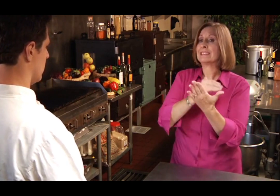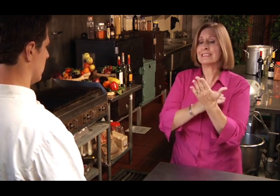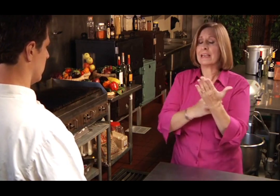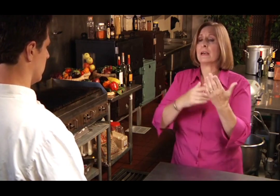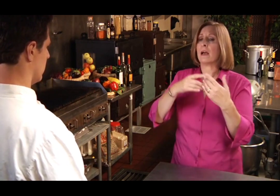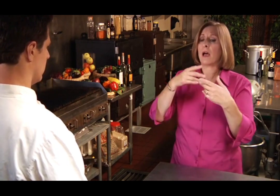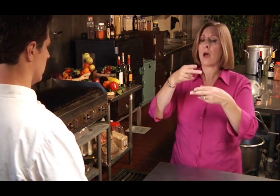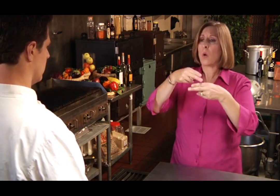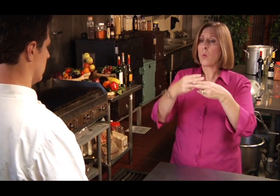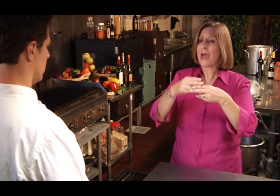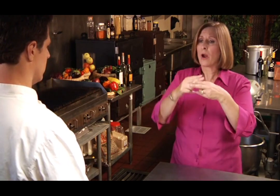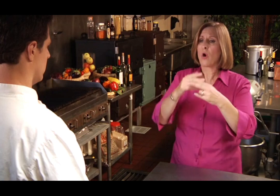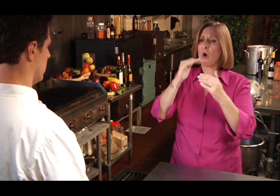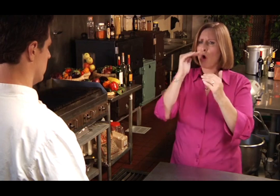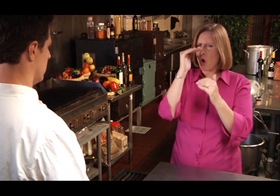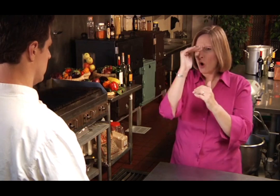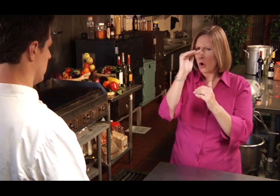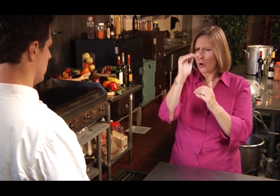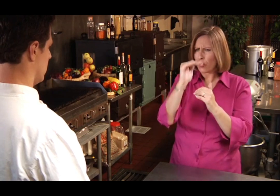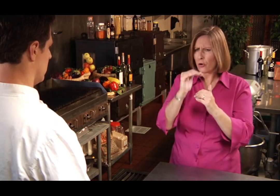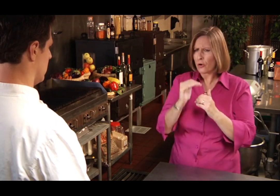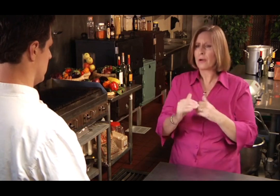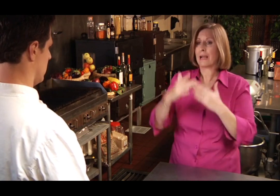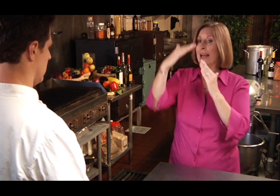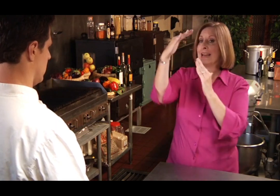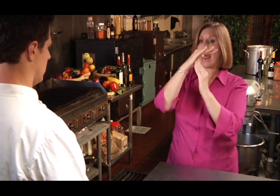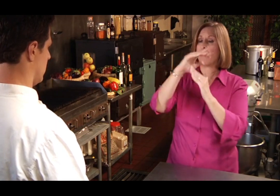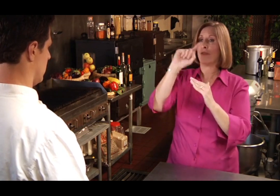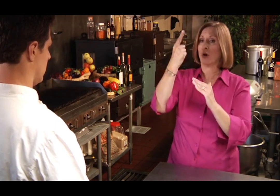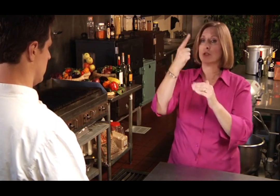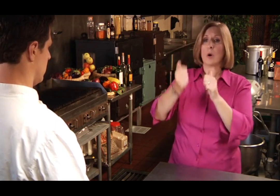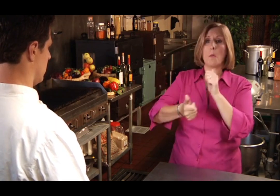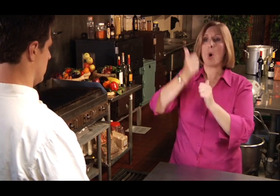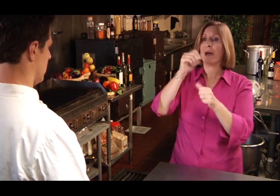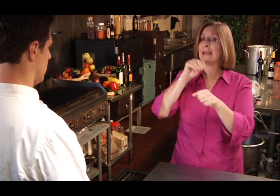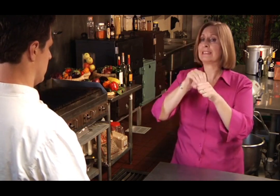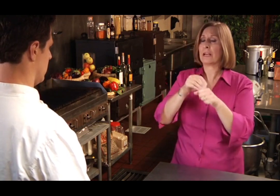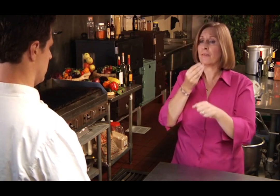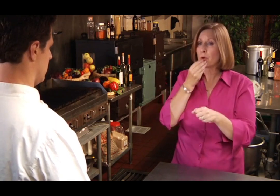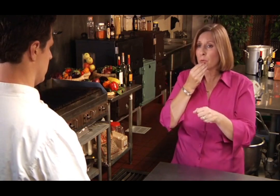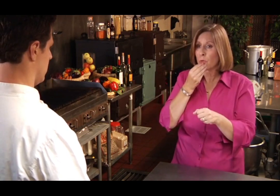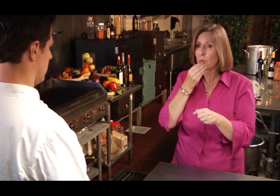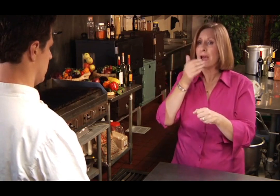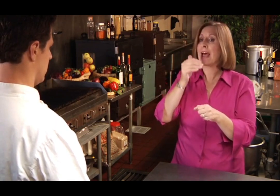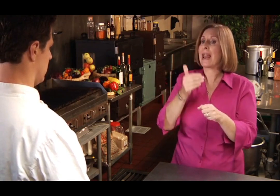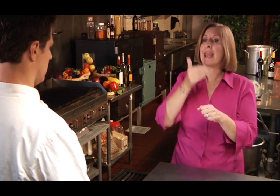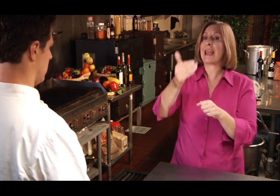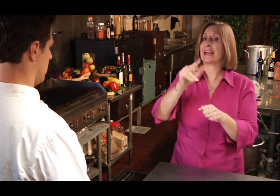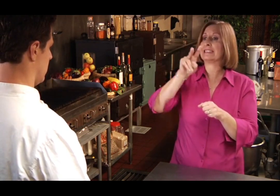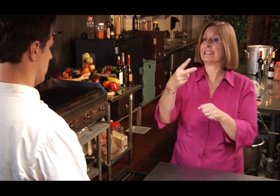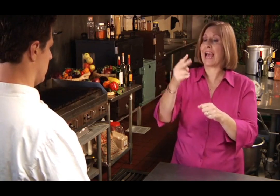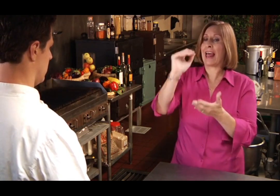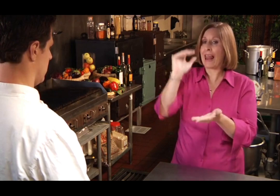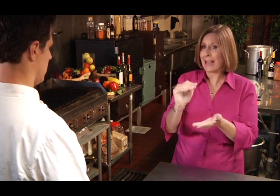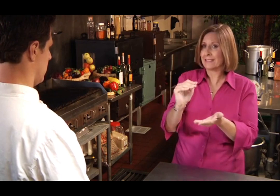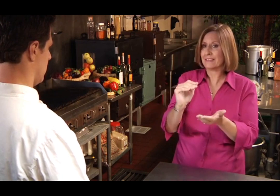Ingredients are listed in descending order of measurement. The first one is the biggest amount, the second one is less,